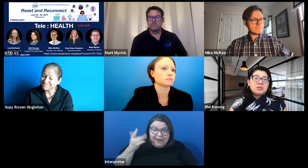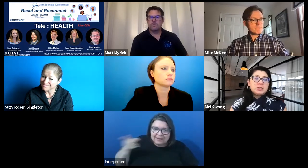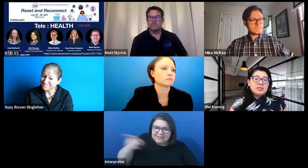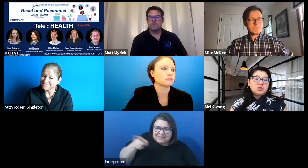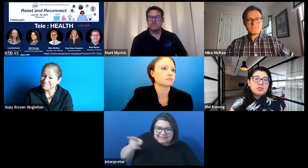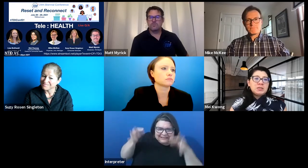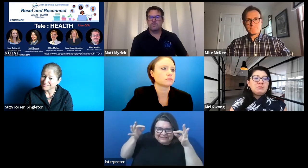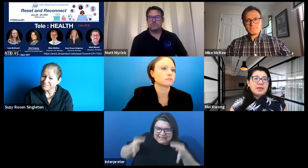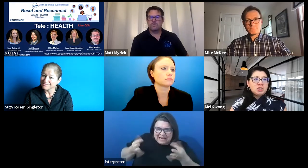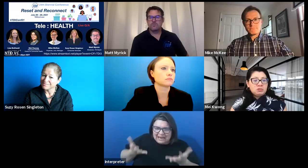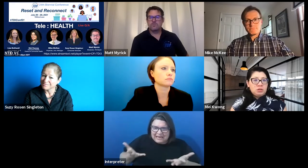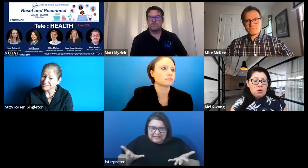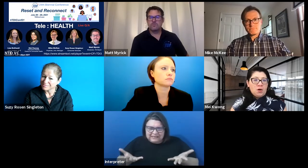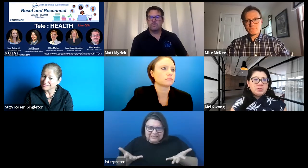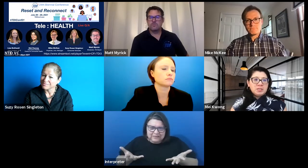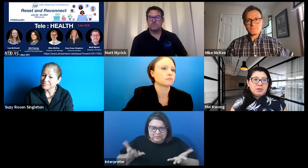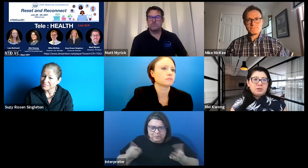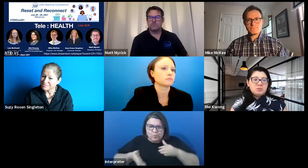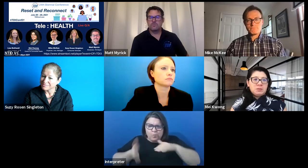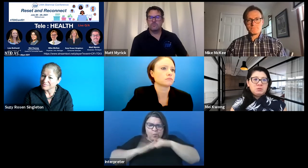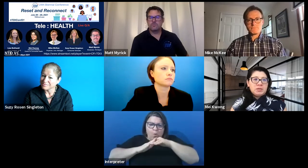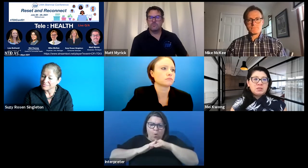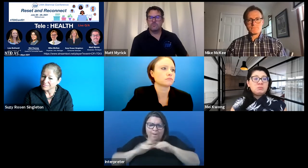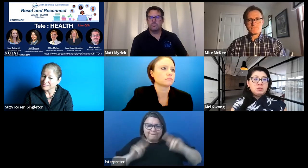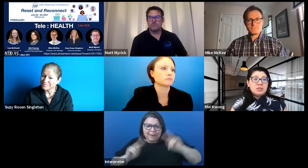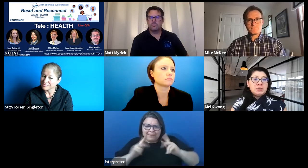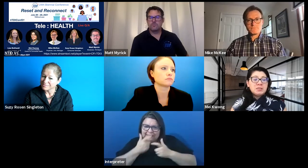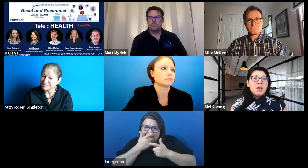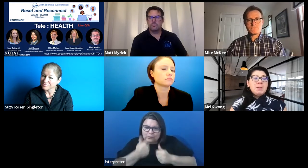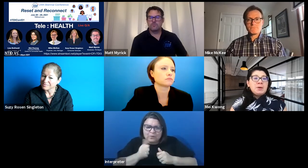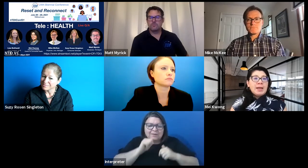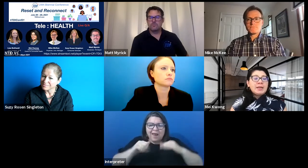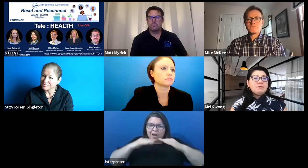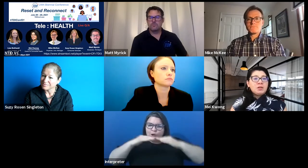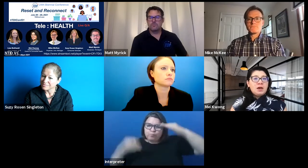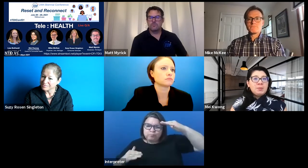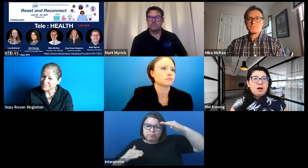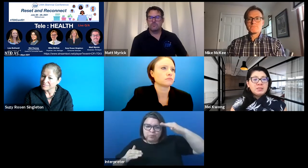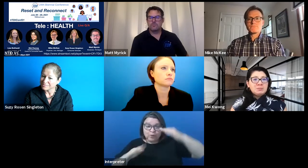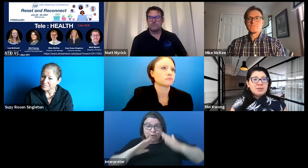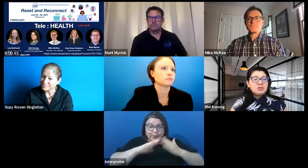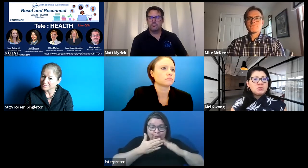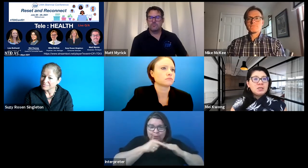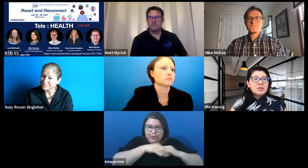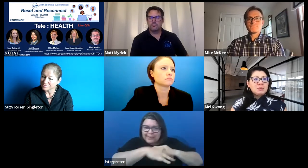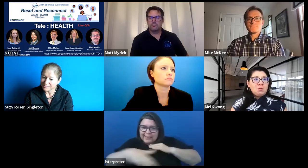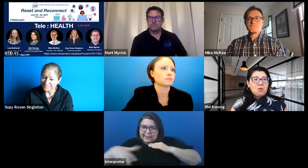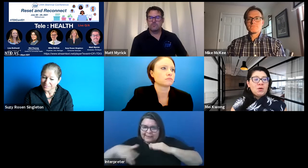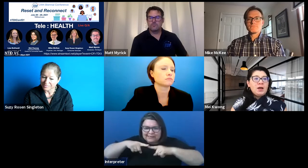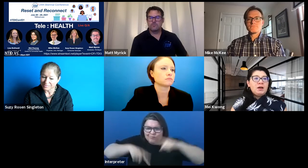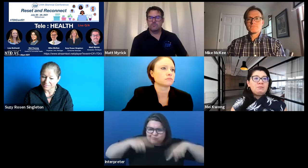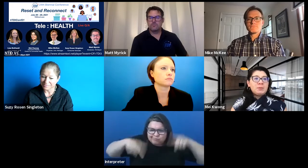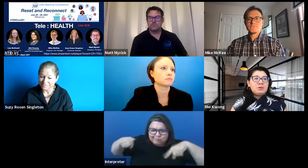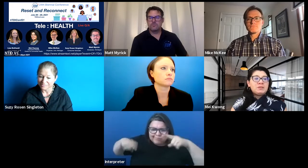an increased interest in making sure there aren't disparities between communities. But I think for a lot of policymakers, they're thinking